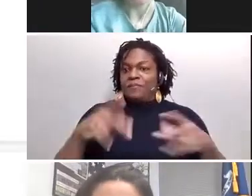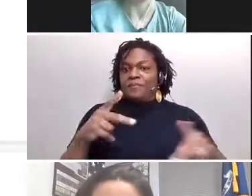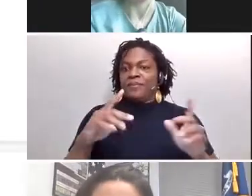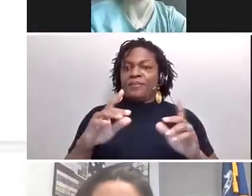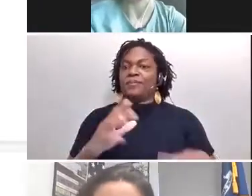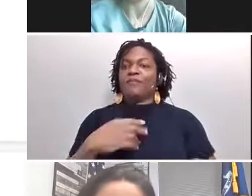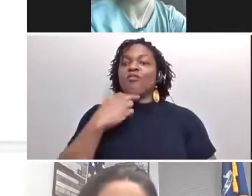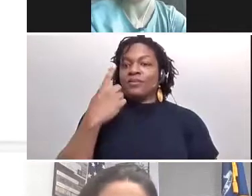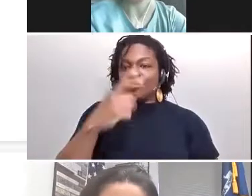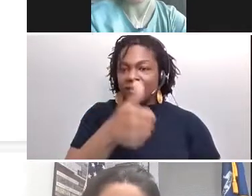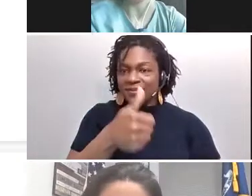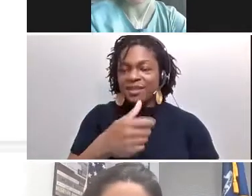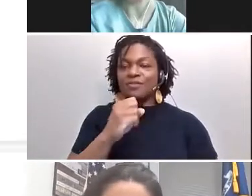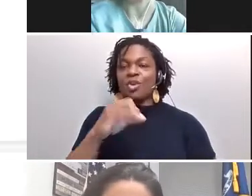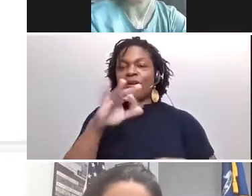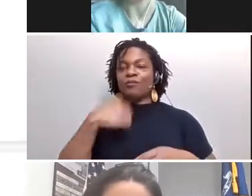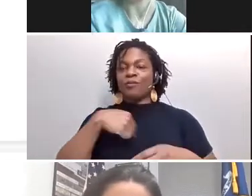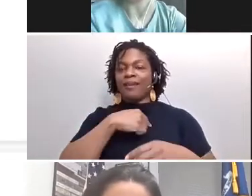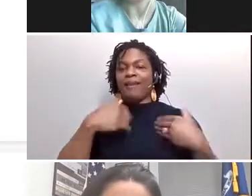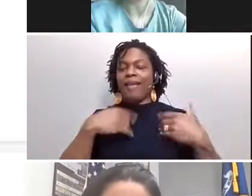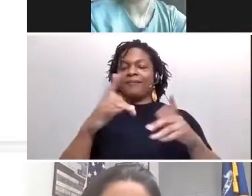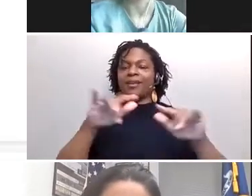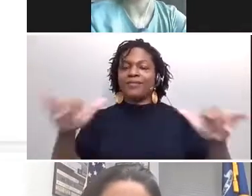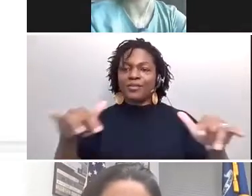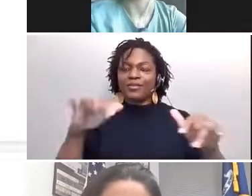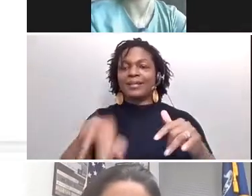have adequate diversity on that panel, not only